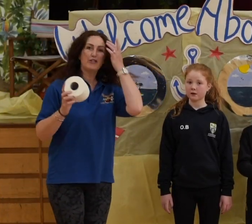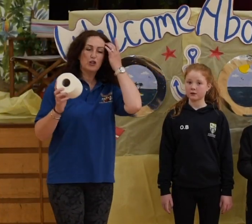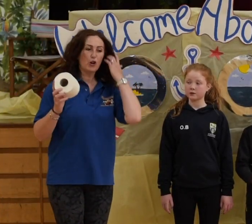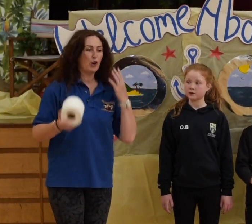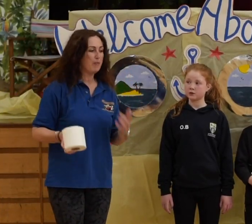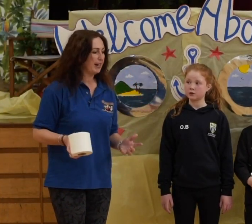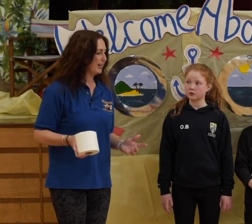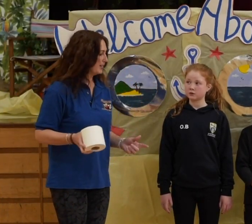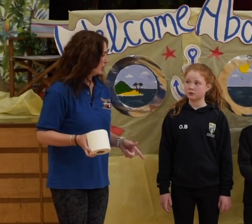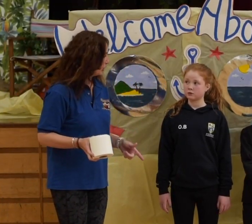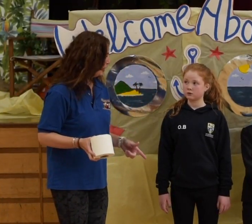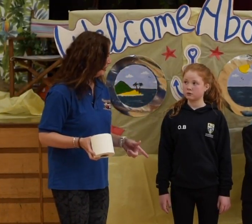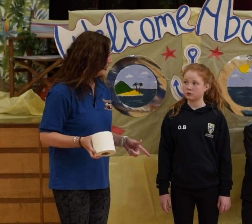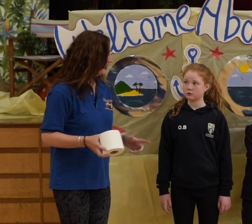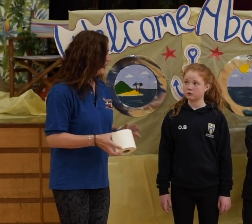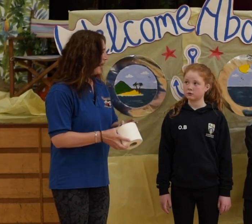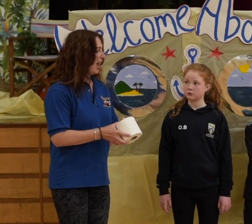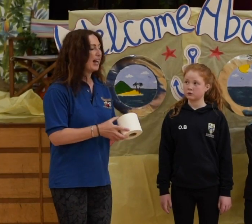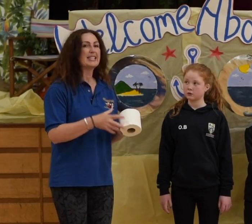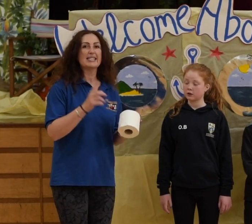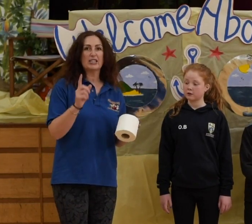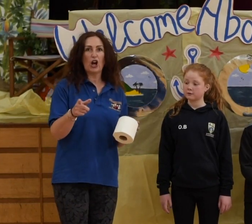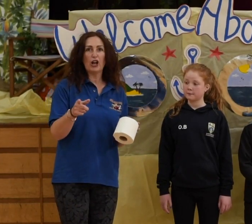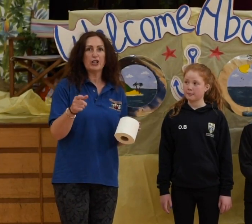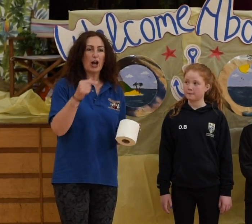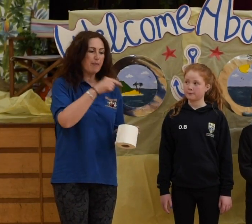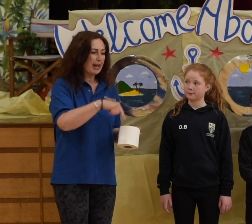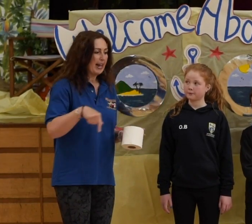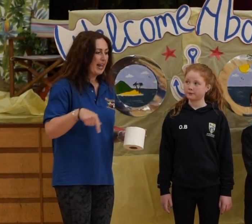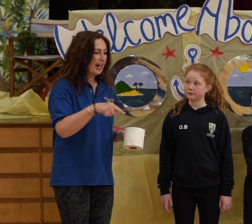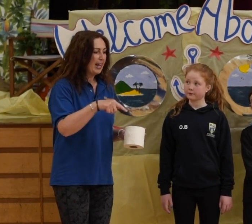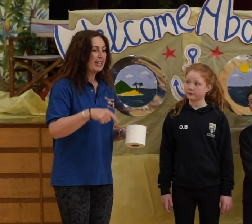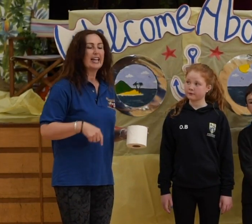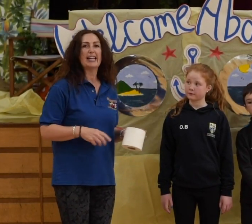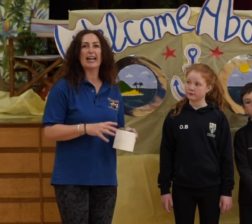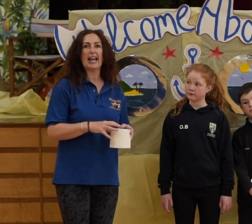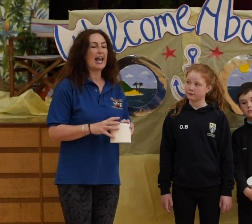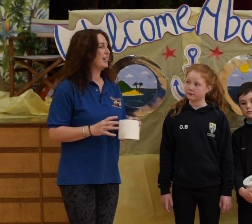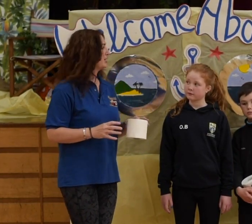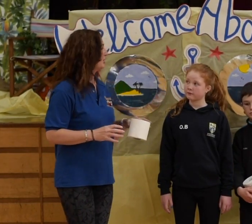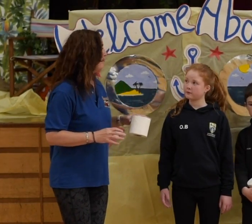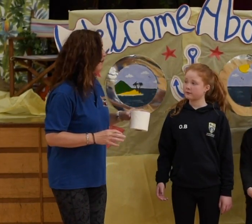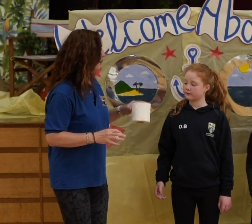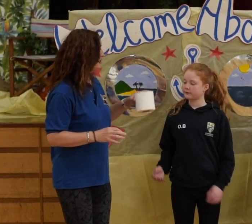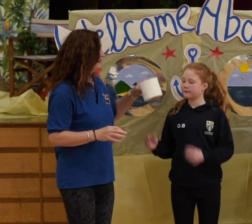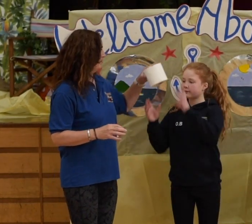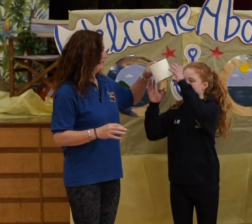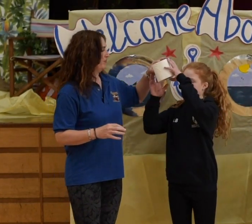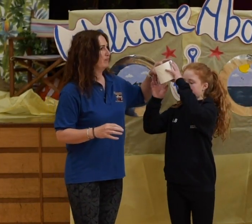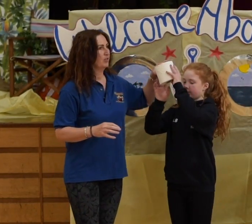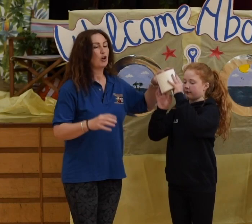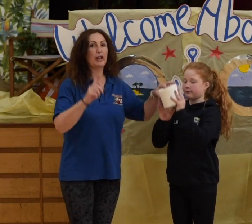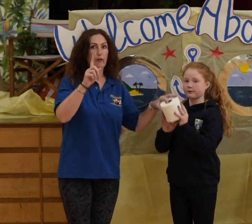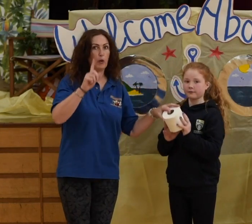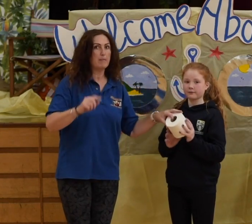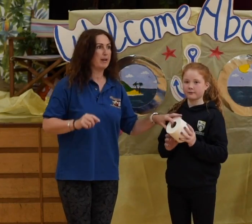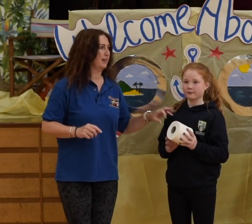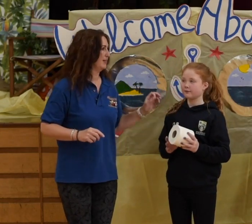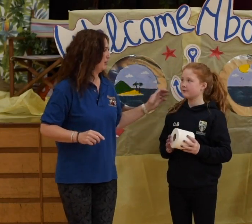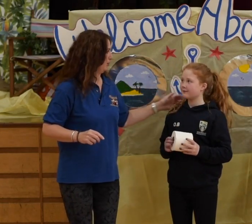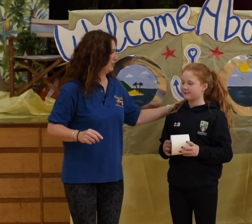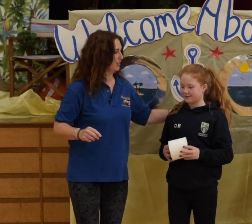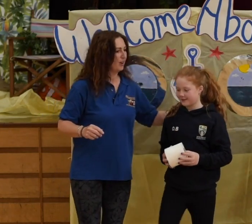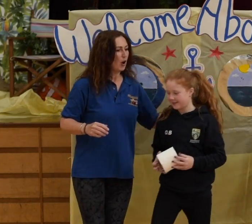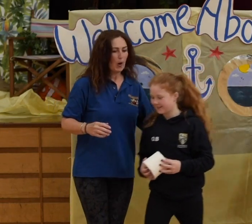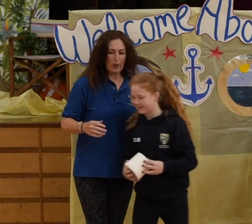You have 2 minutes to do it, and count how many you can get into the bucket. Sorry, you've